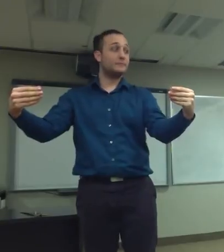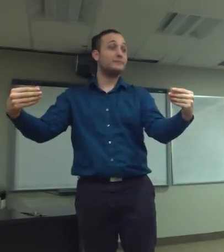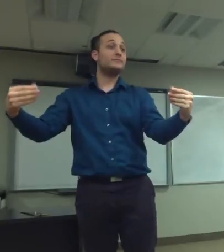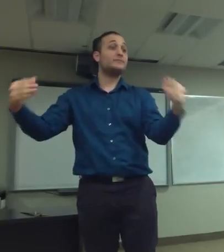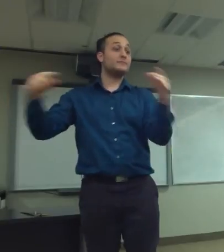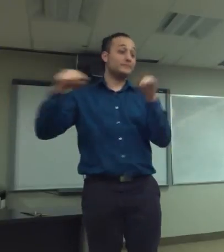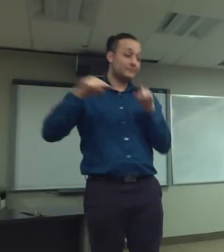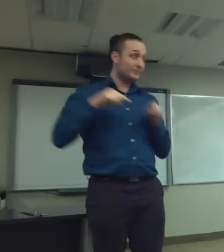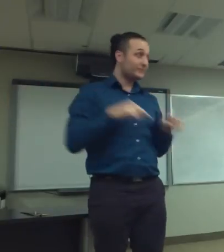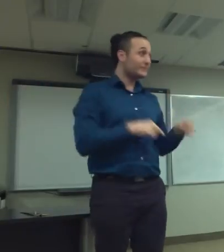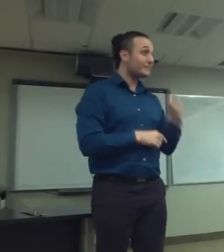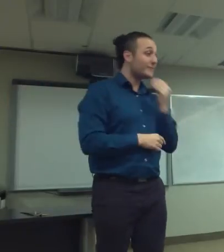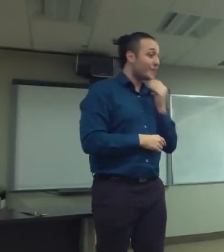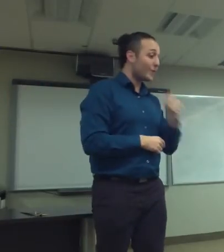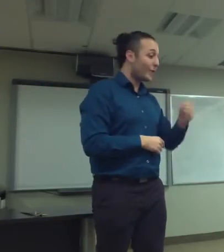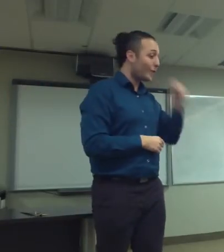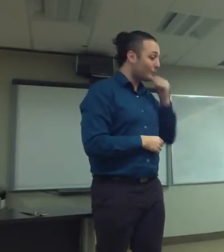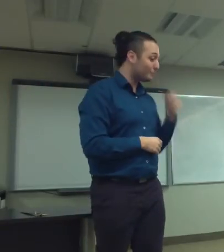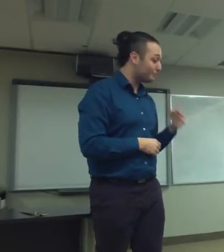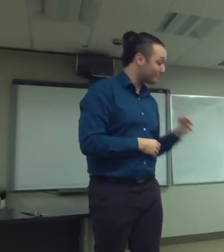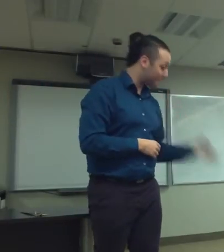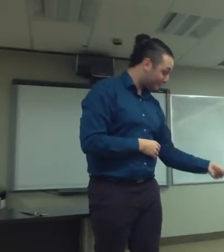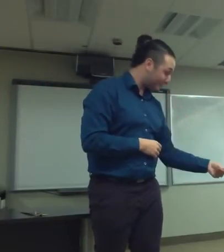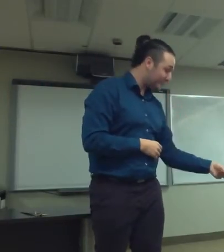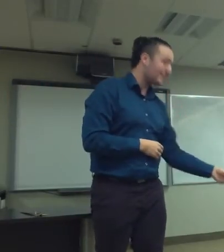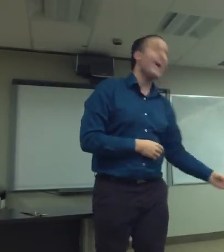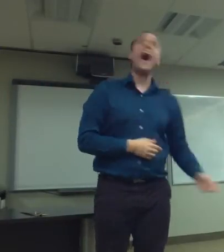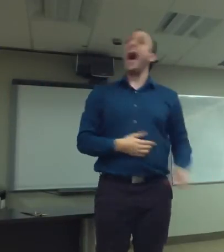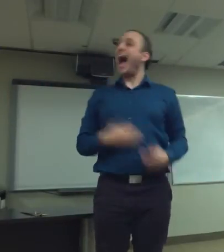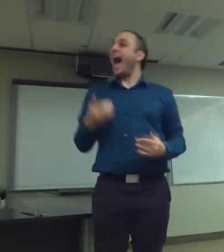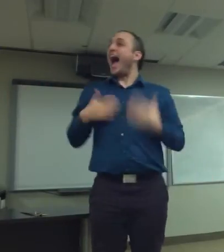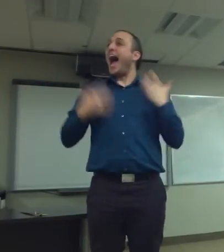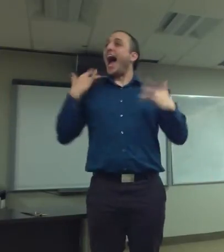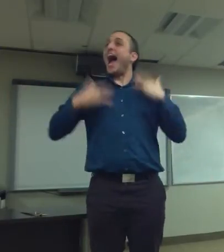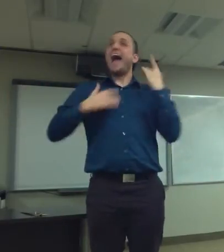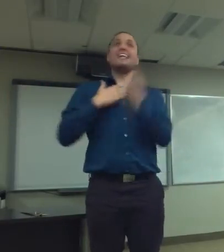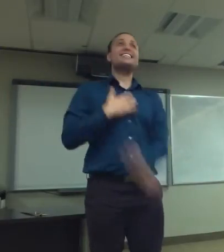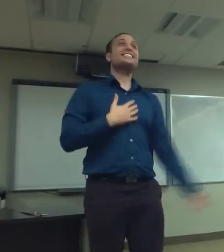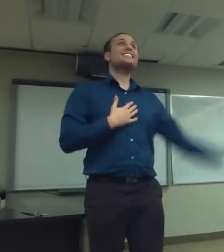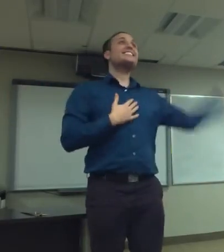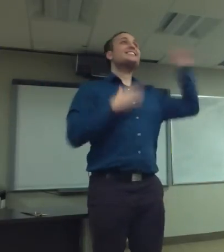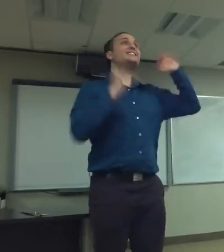Bridget went up to her room and drew wonderful pictures.